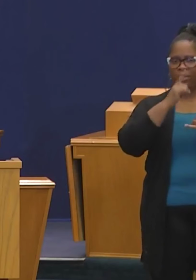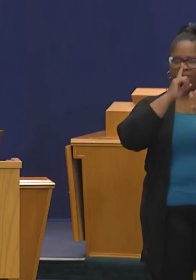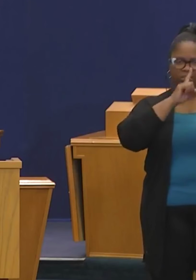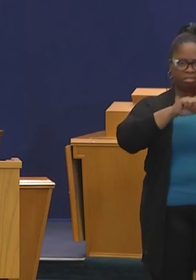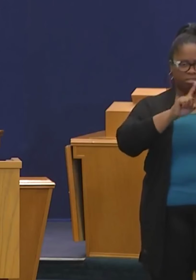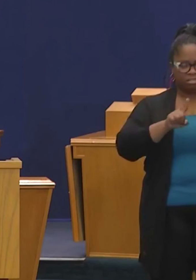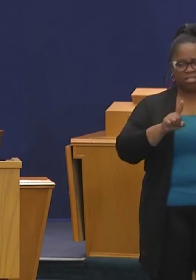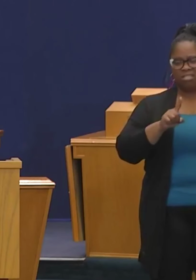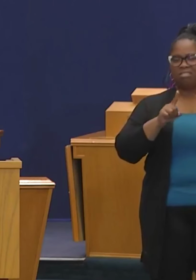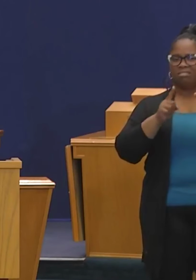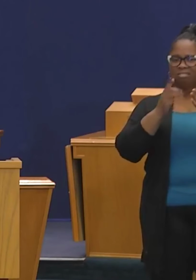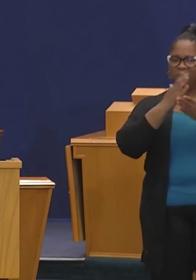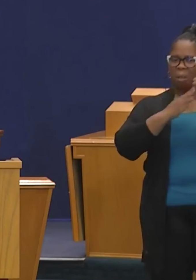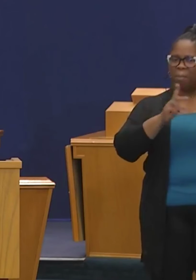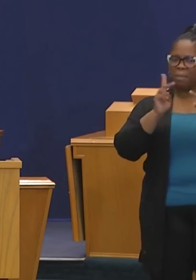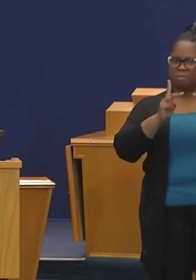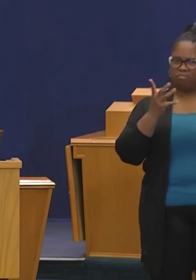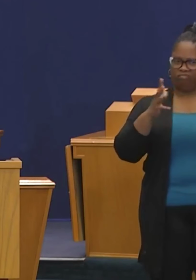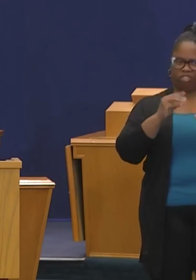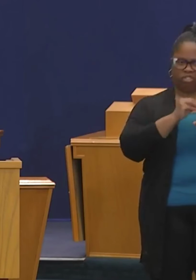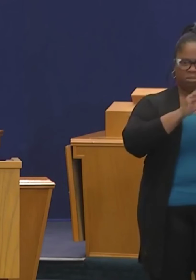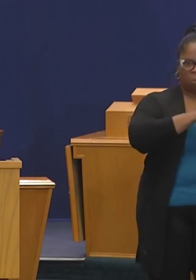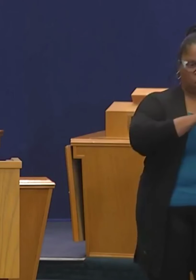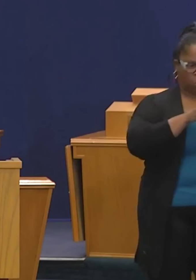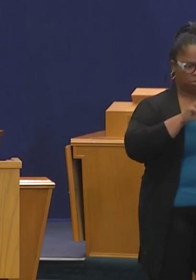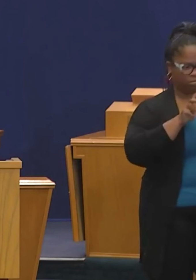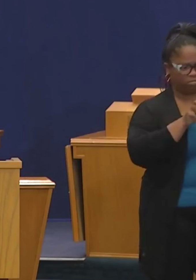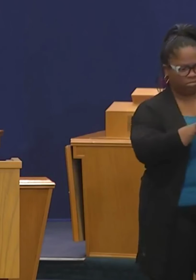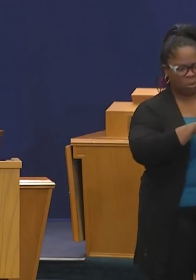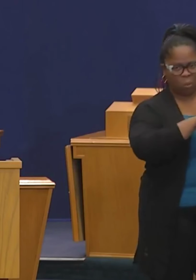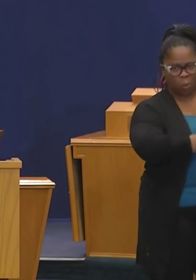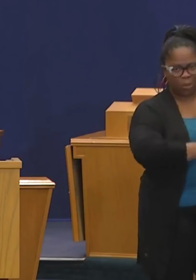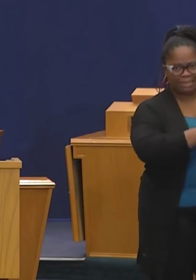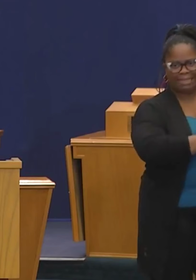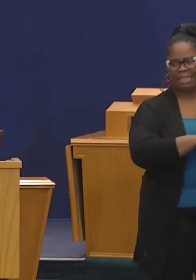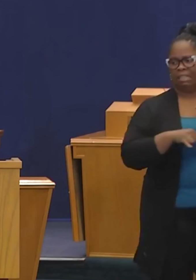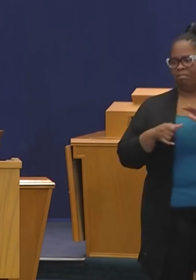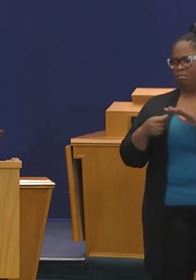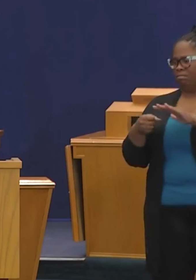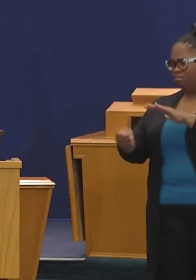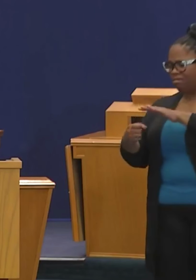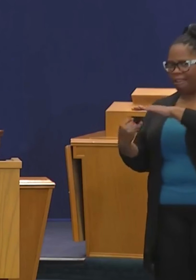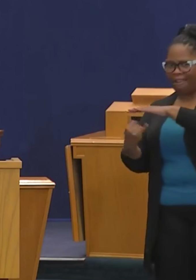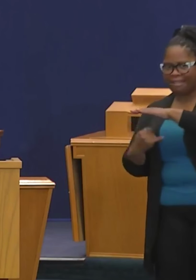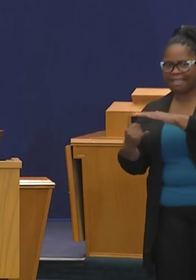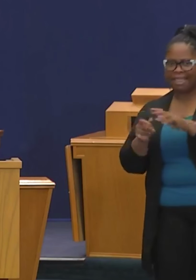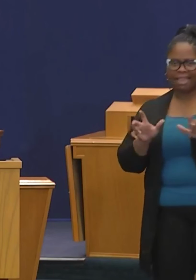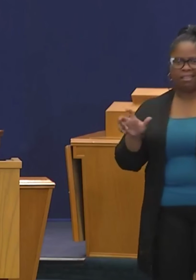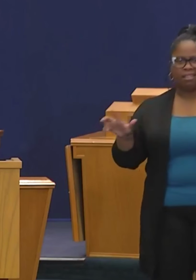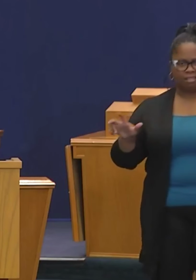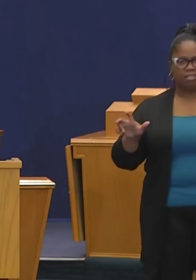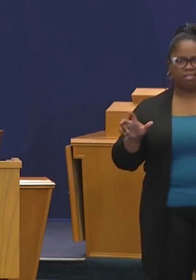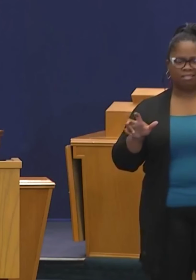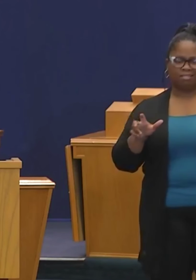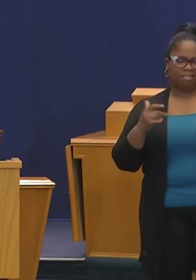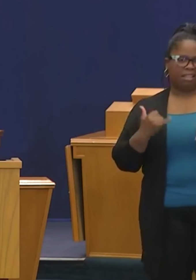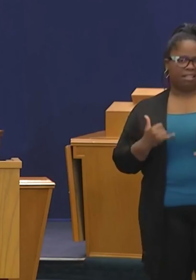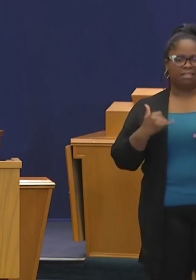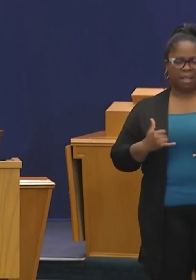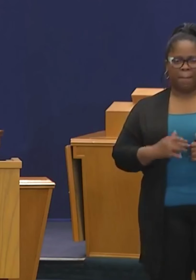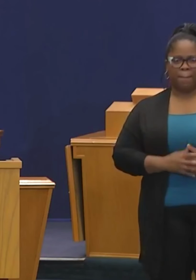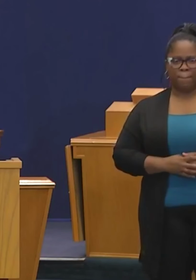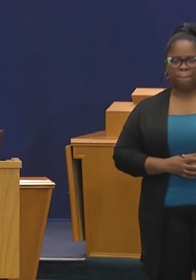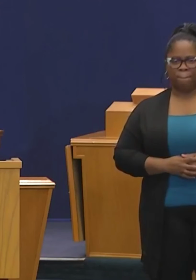to be quarantined because they had an exposure, and these people are also either isolated or quarantined at this point in